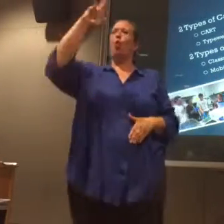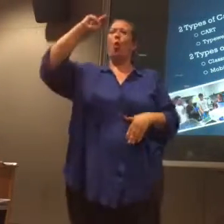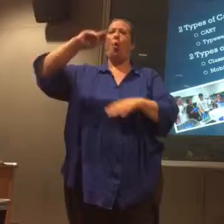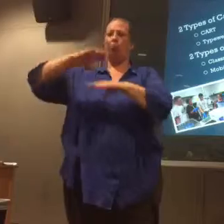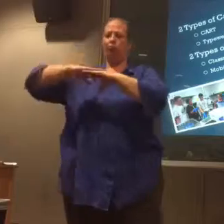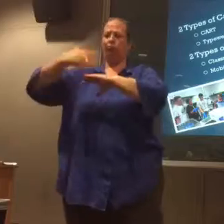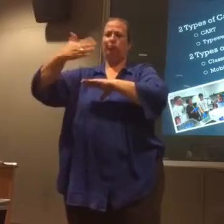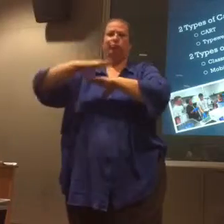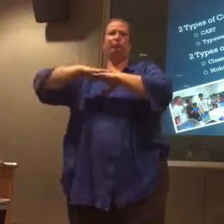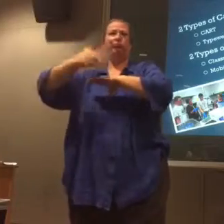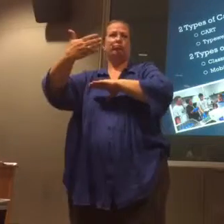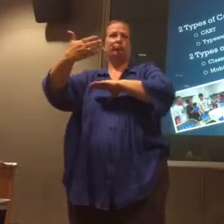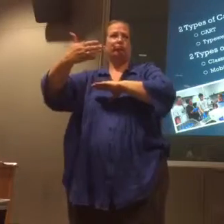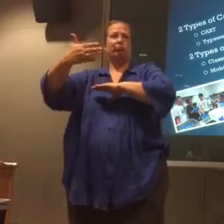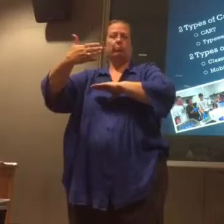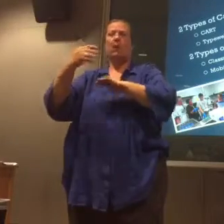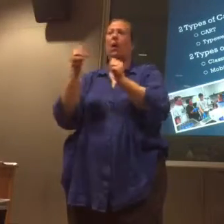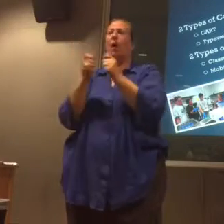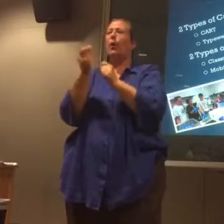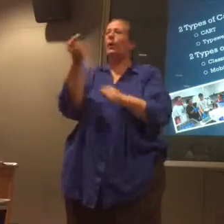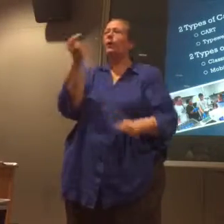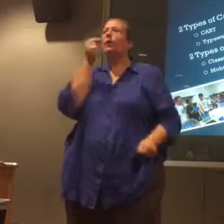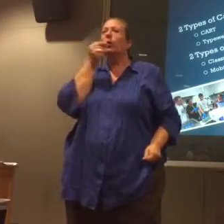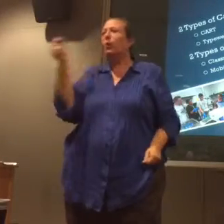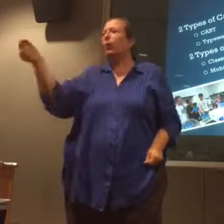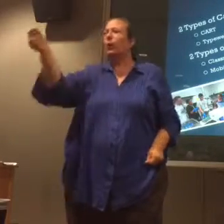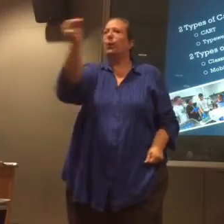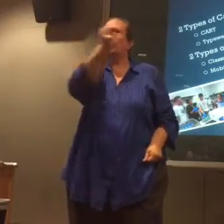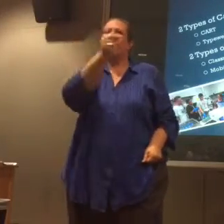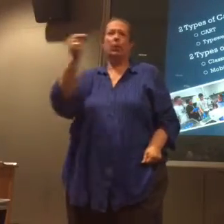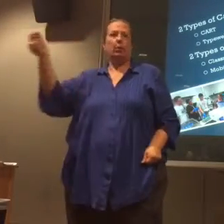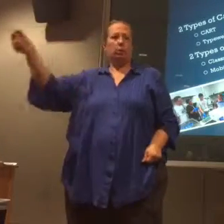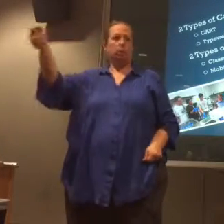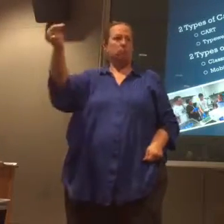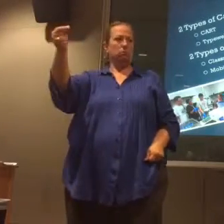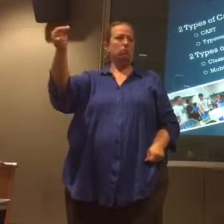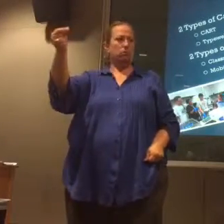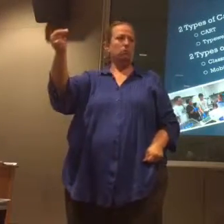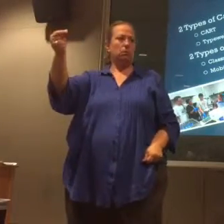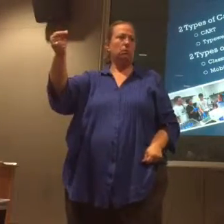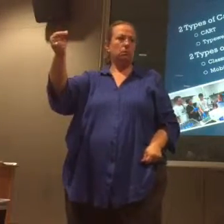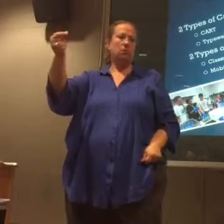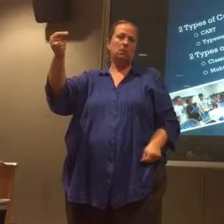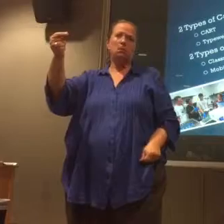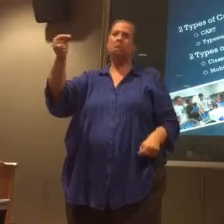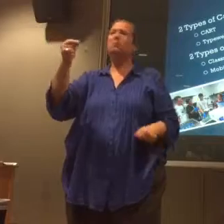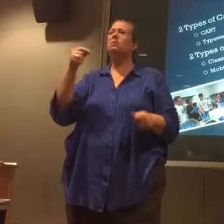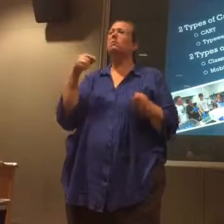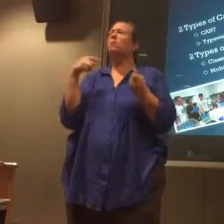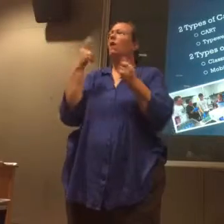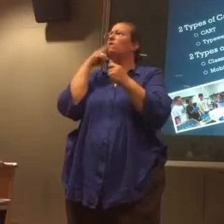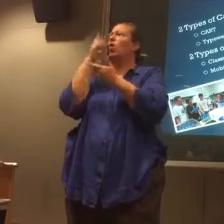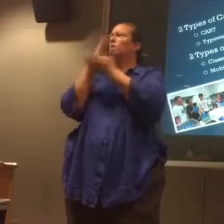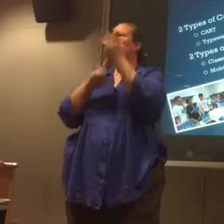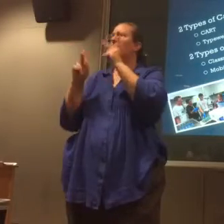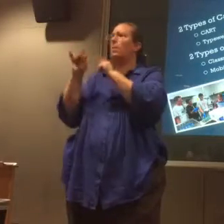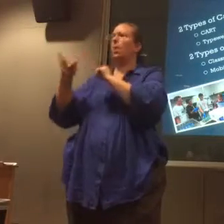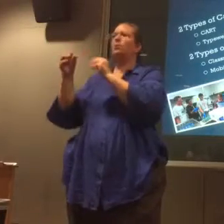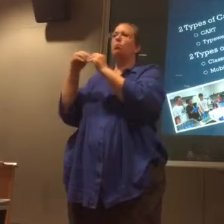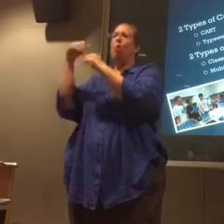you can actually bring your own laptop in the classroom with a very small microphone that can be used with the